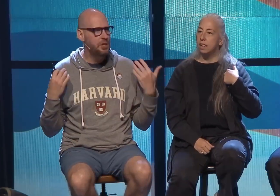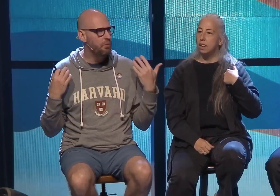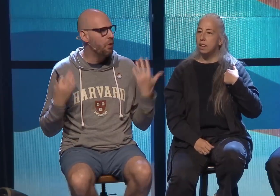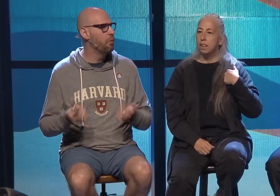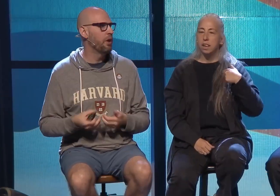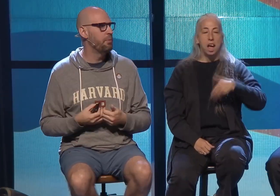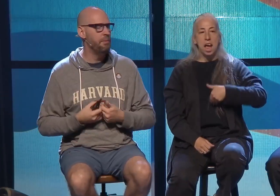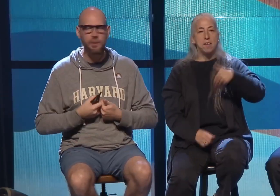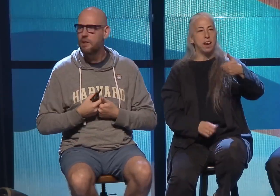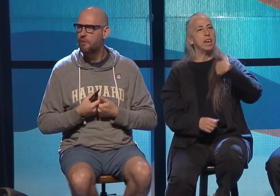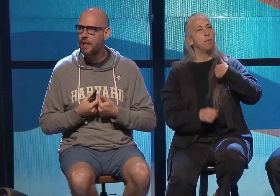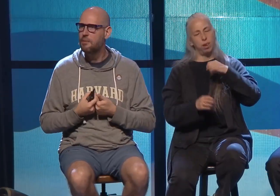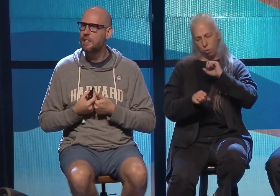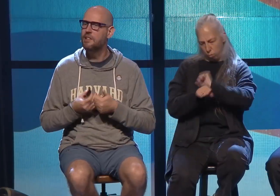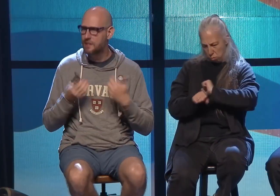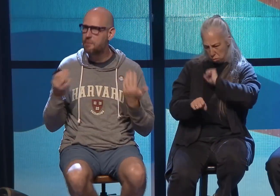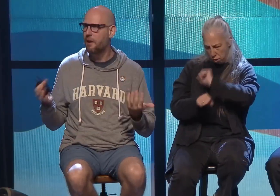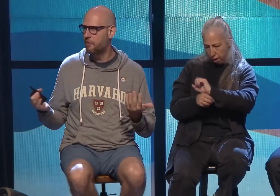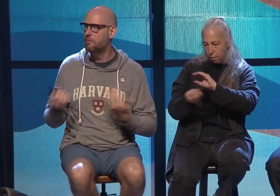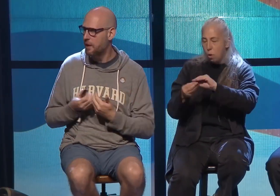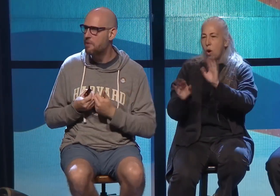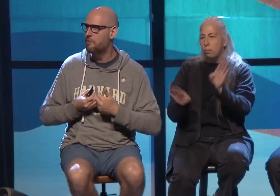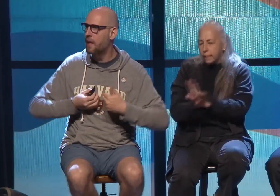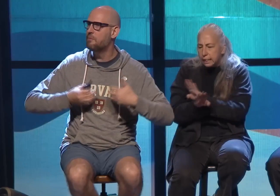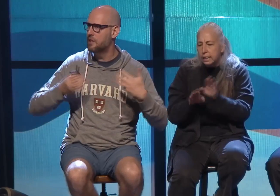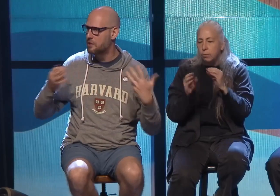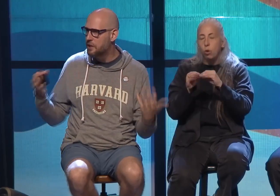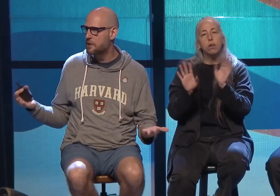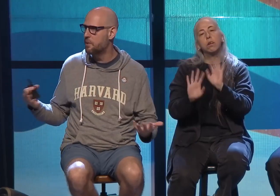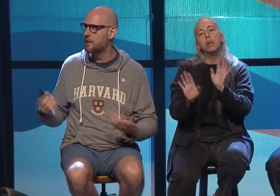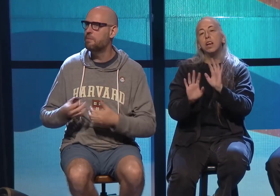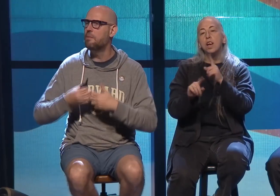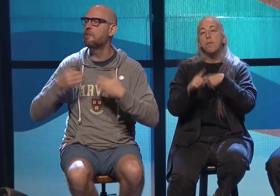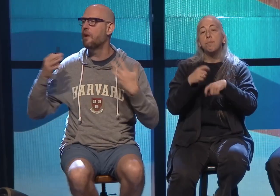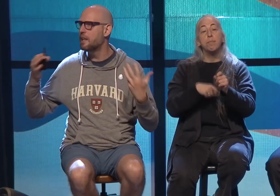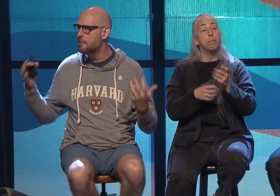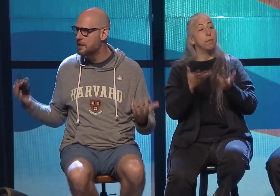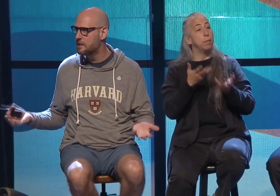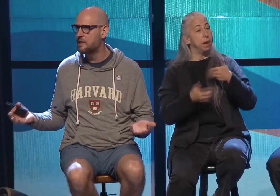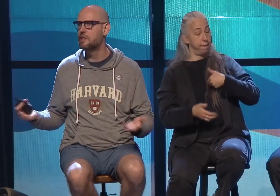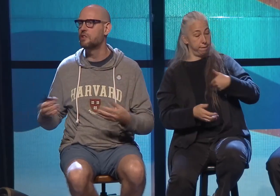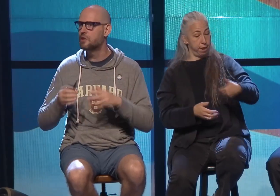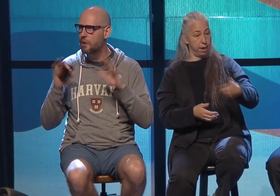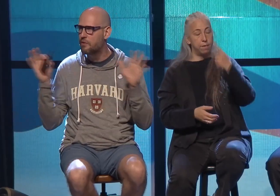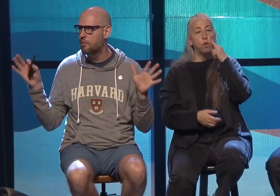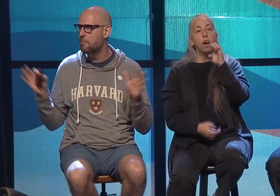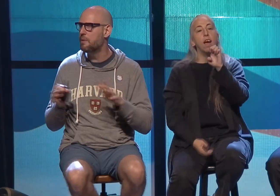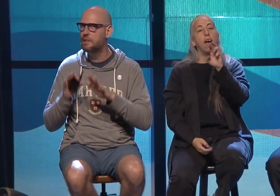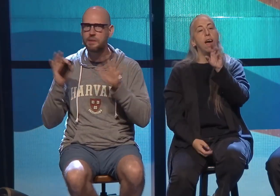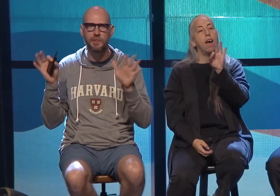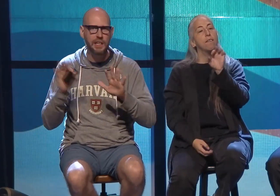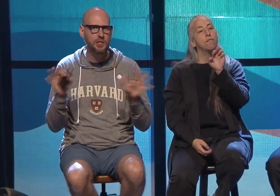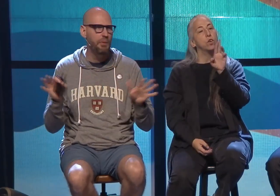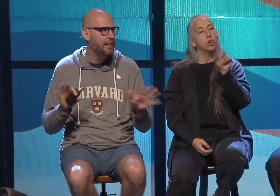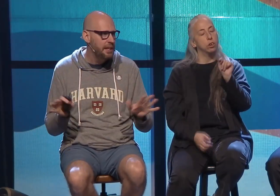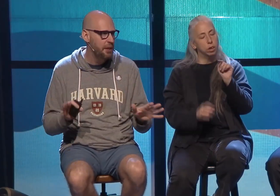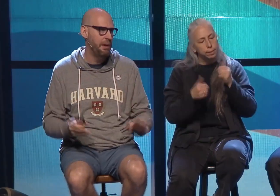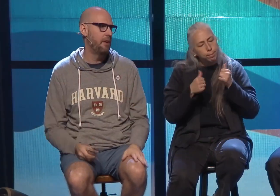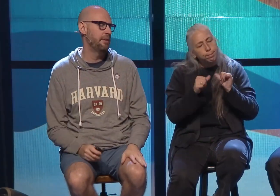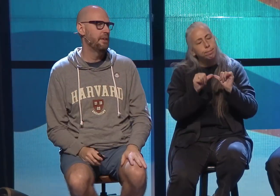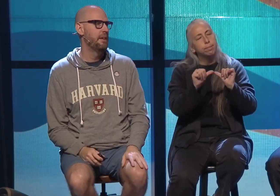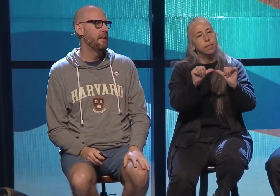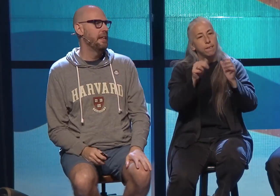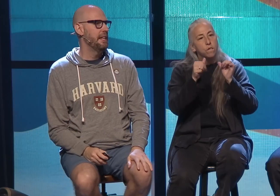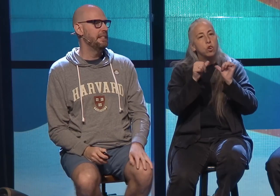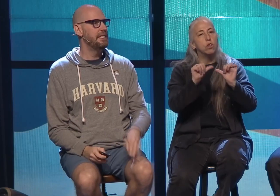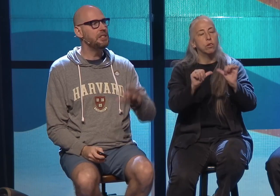inviting me into more work, but maybe inviting me into some effort, maybe inviting me into an experience, maybe inviting me into stillness, whatever it might be. But some things you might think